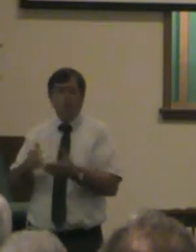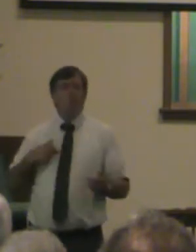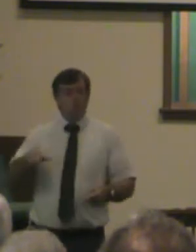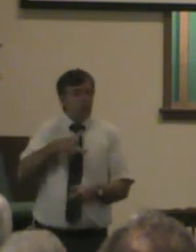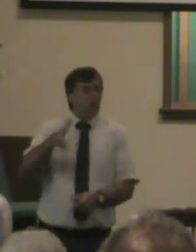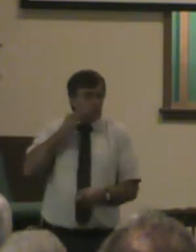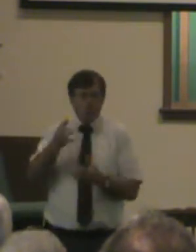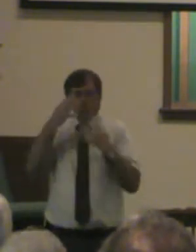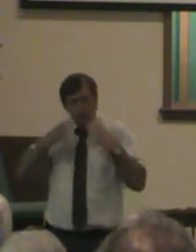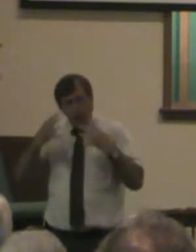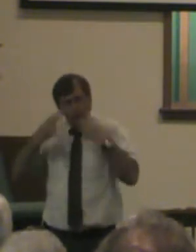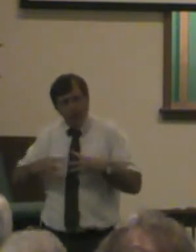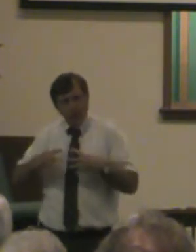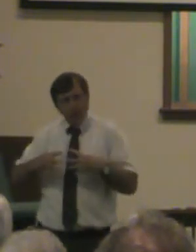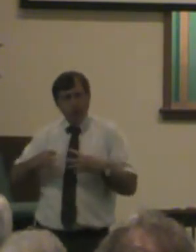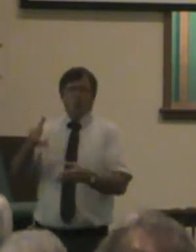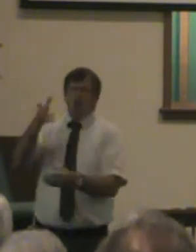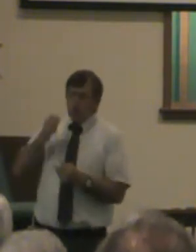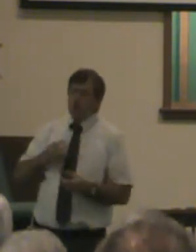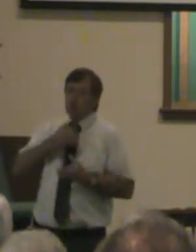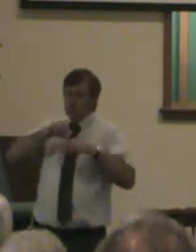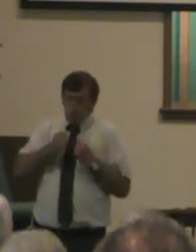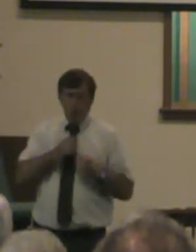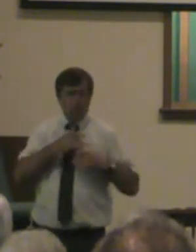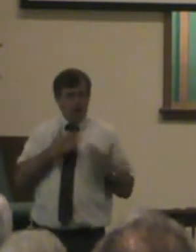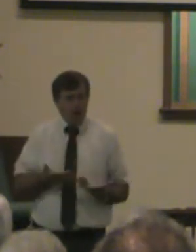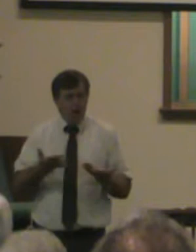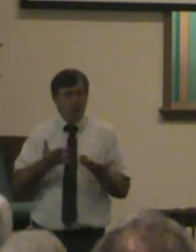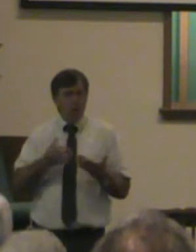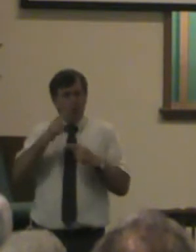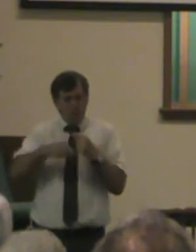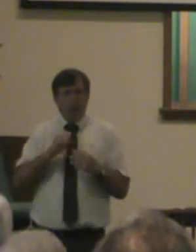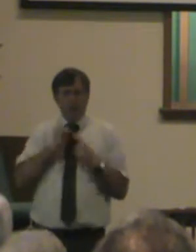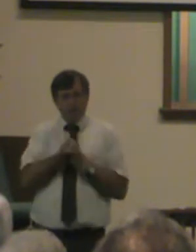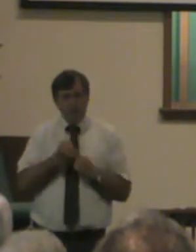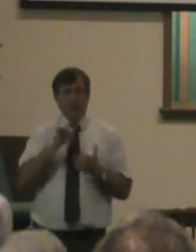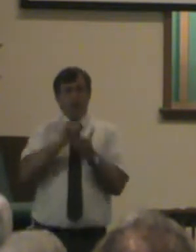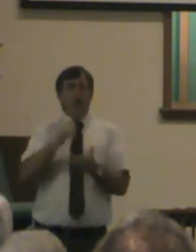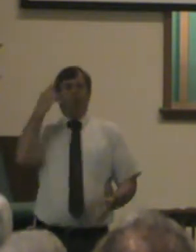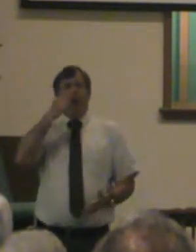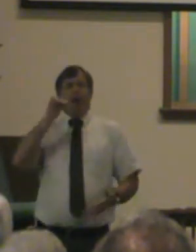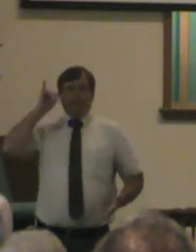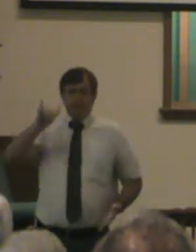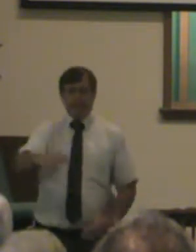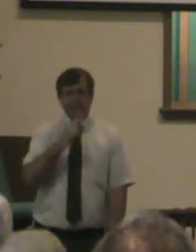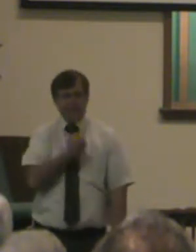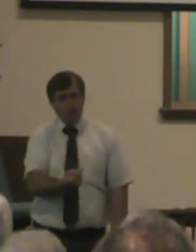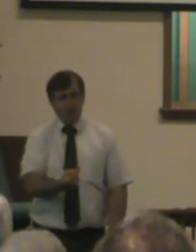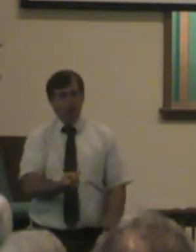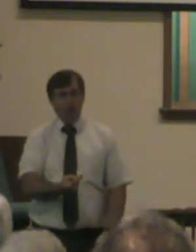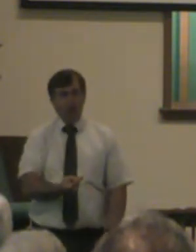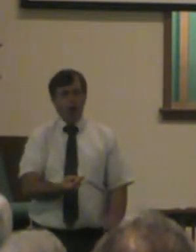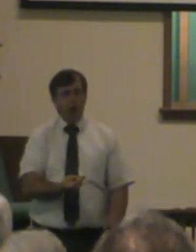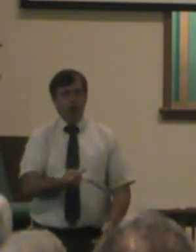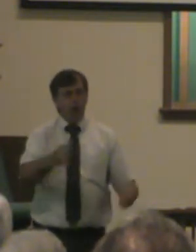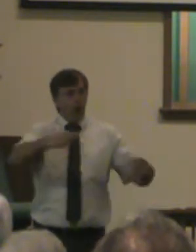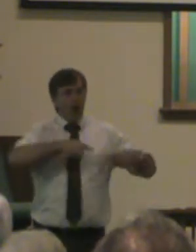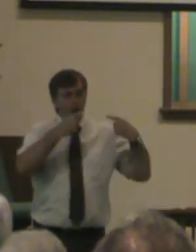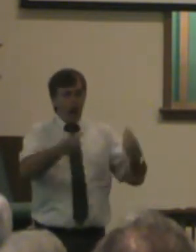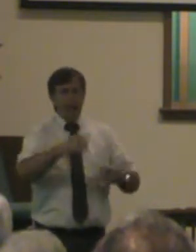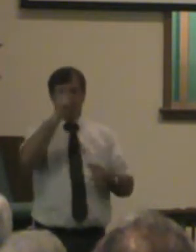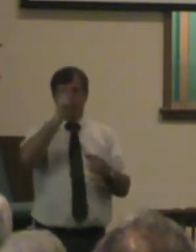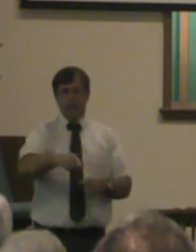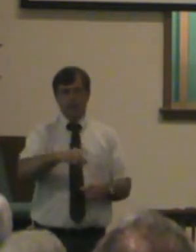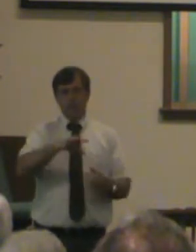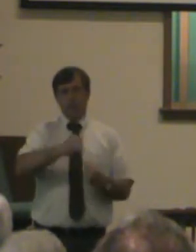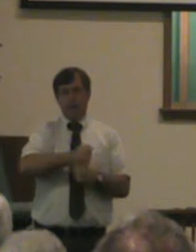cry. When we heard you cry, when we heard you broken about our condition, we realized this is something serious. But it's a time to make a